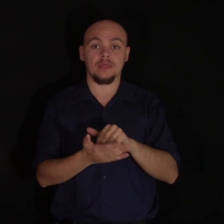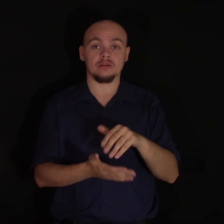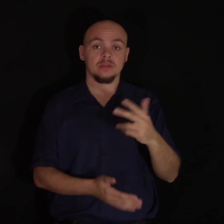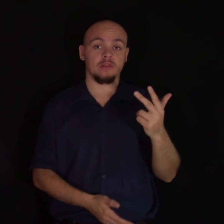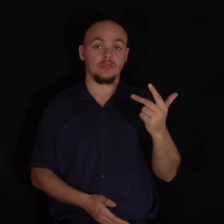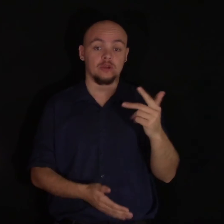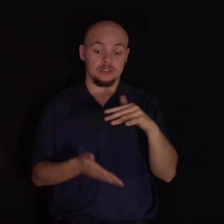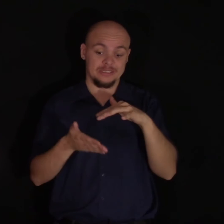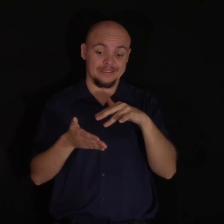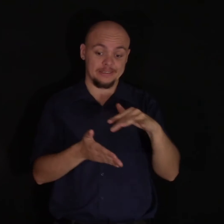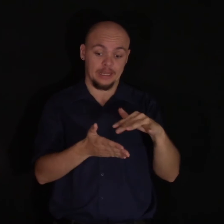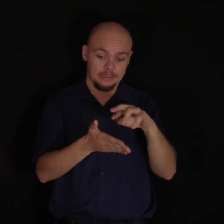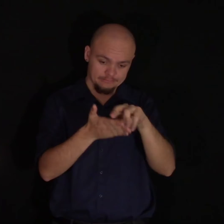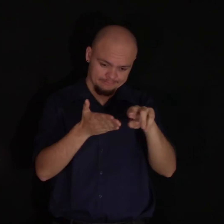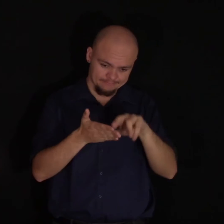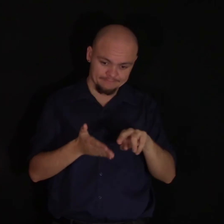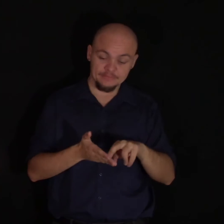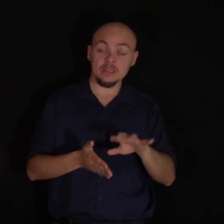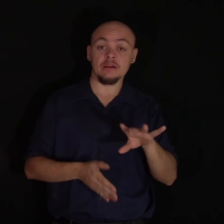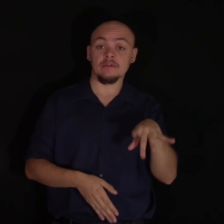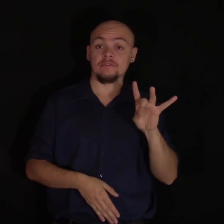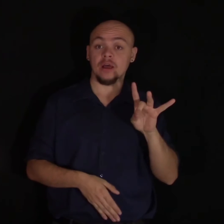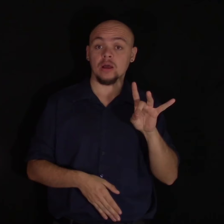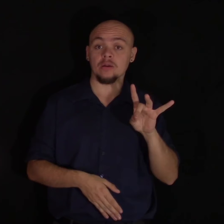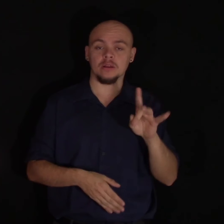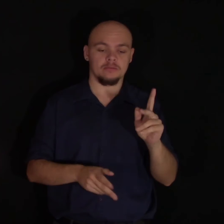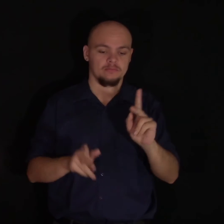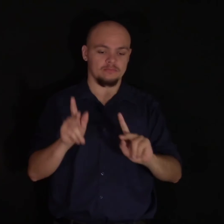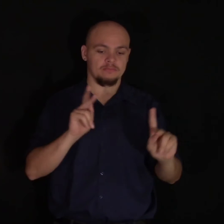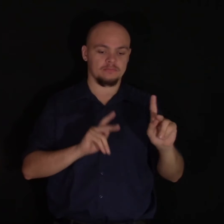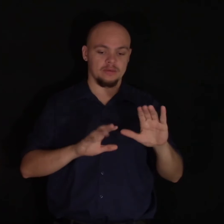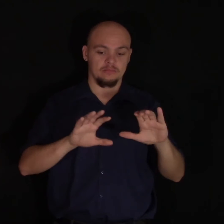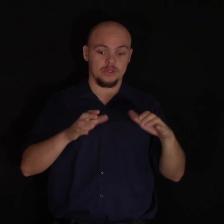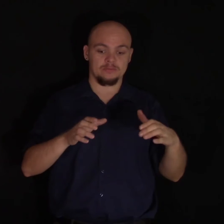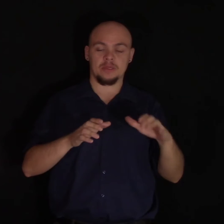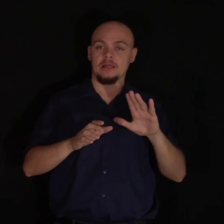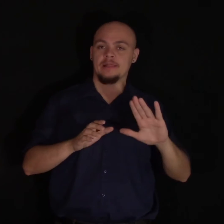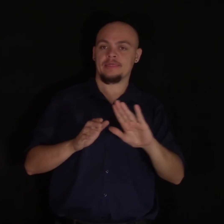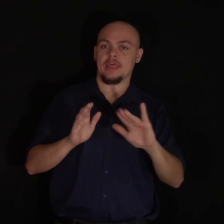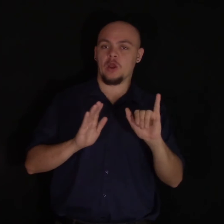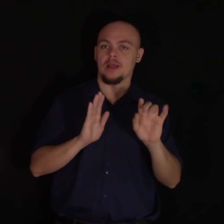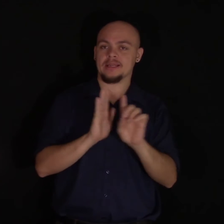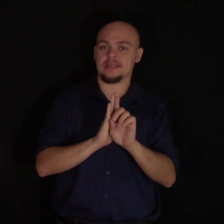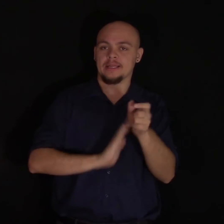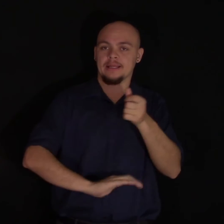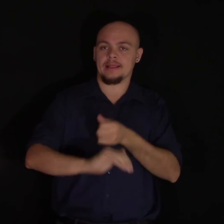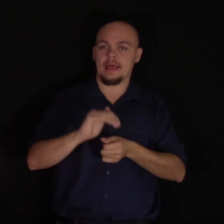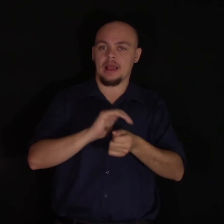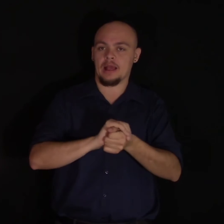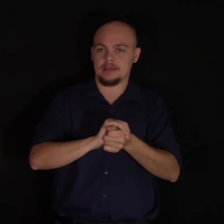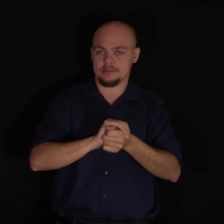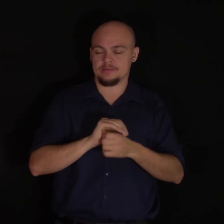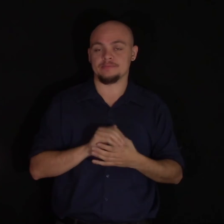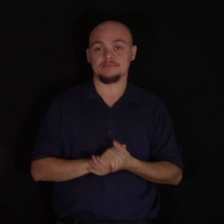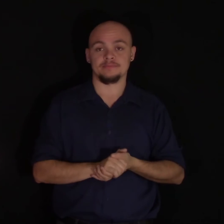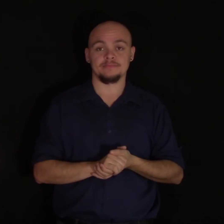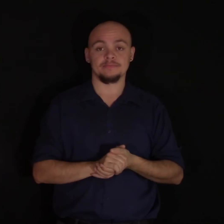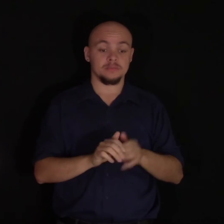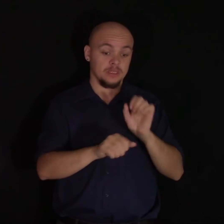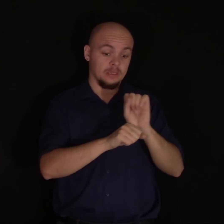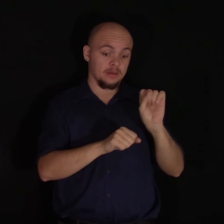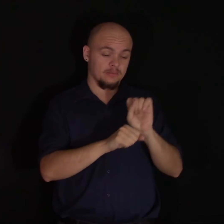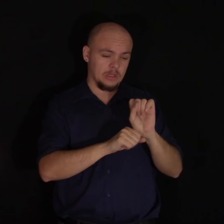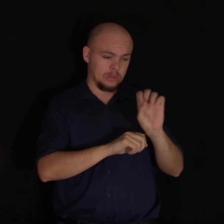Deloitte study found that a surprisingly large number of people hide aspects of their identity. Of all the employees